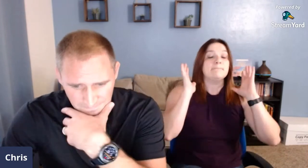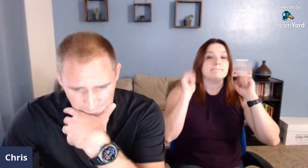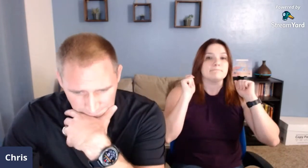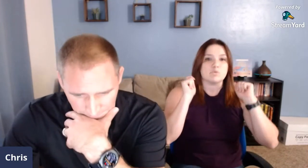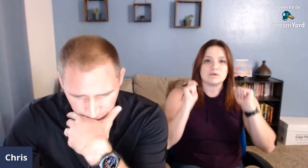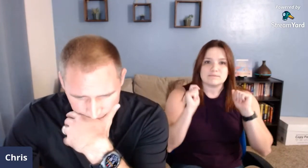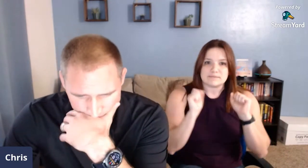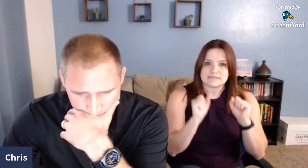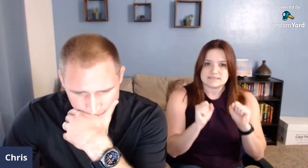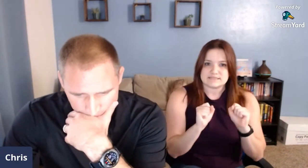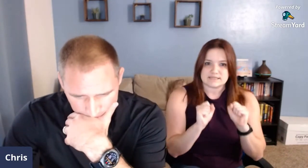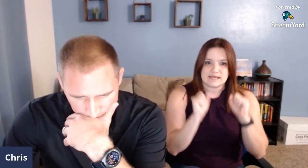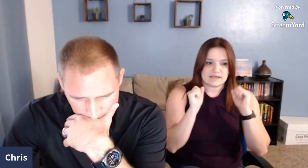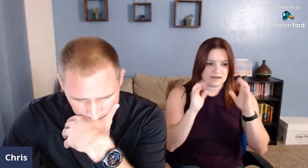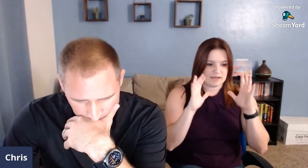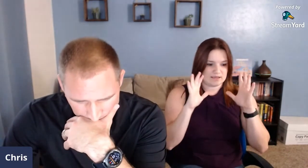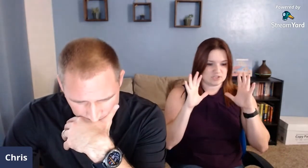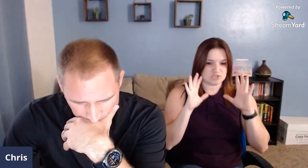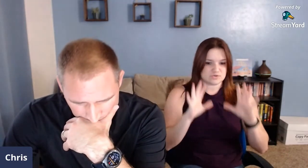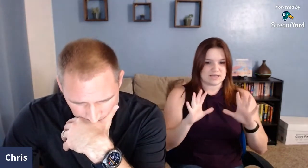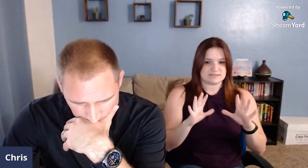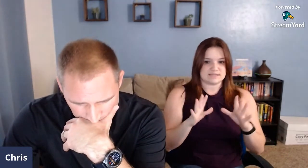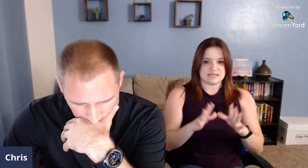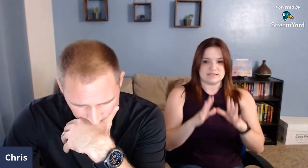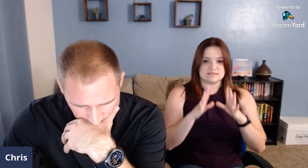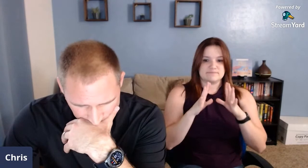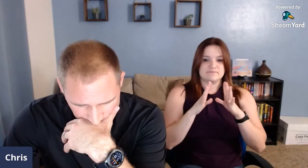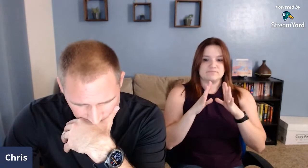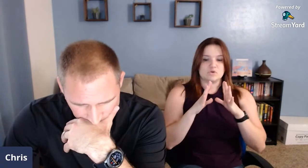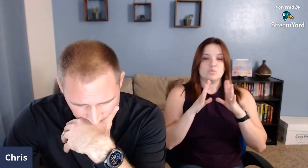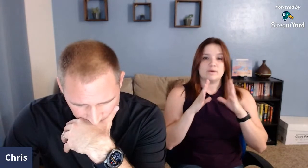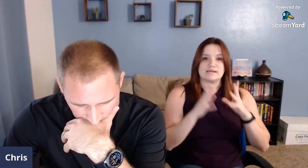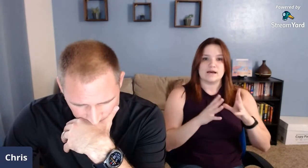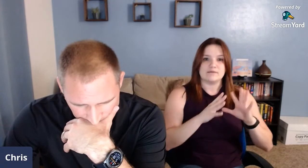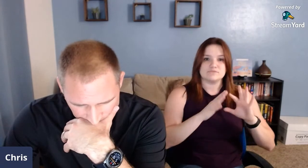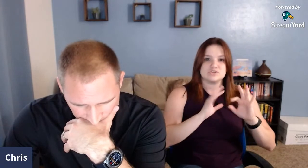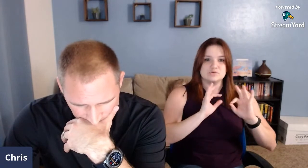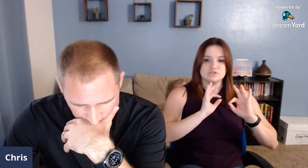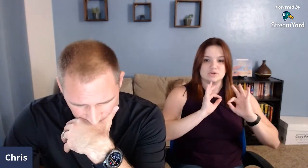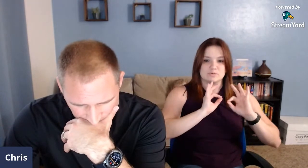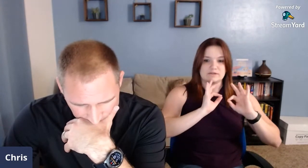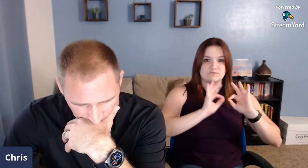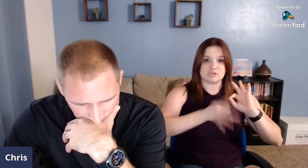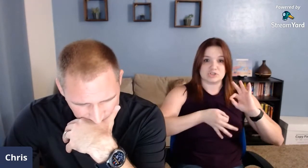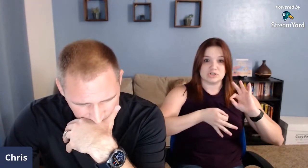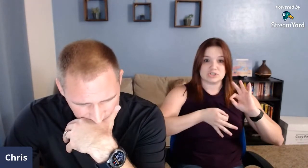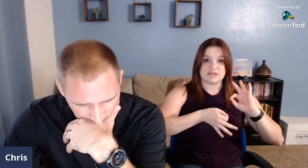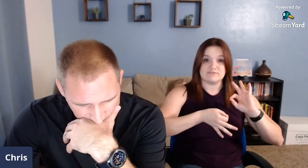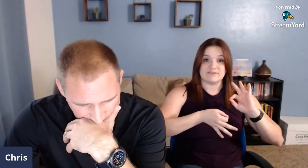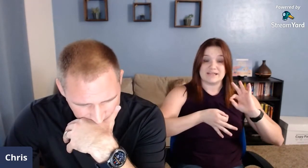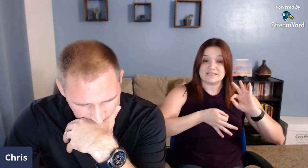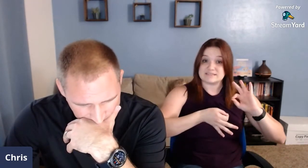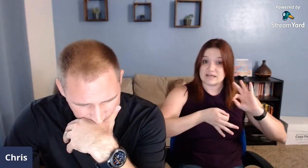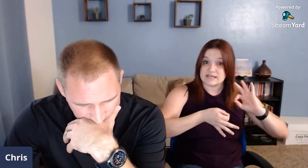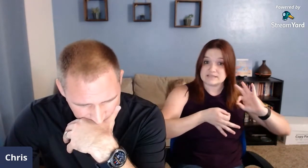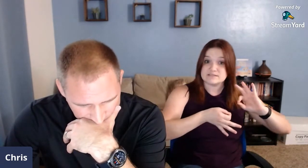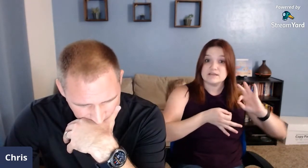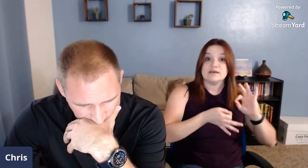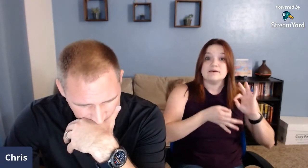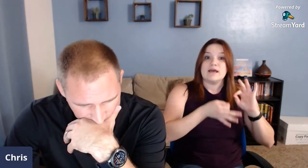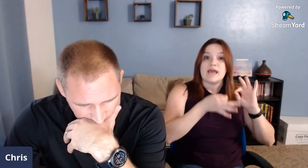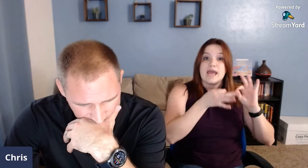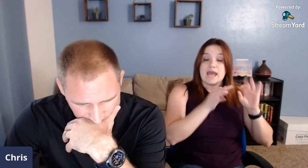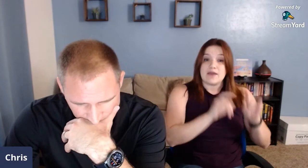find. But one of the biggest things I stress is when it comes to interpreting for church and finding